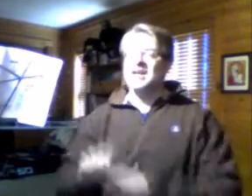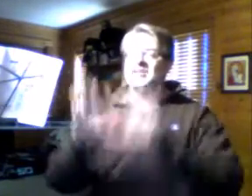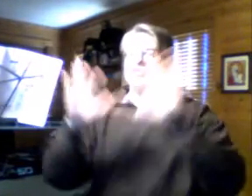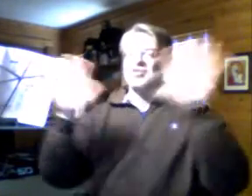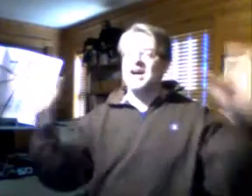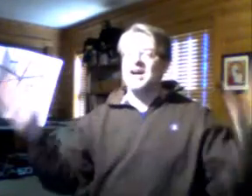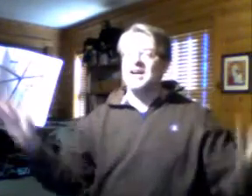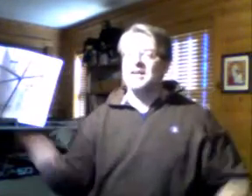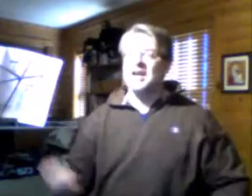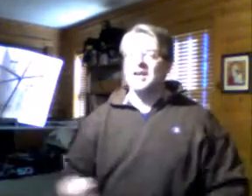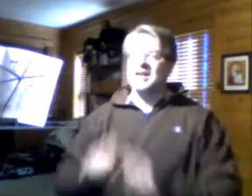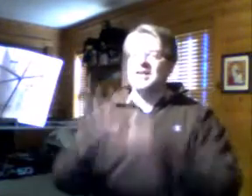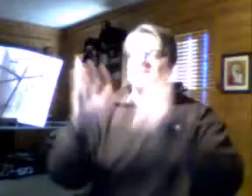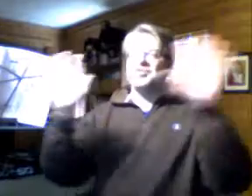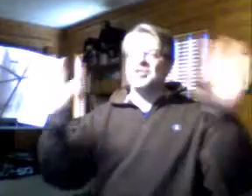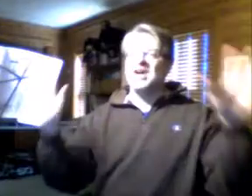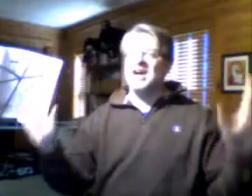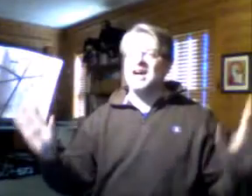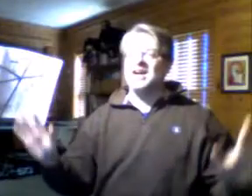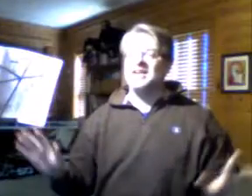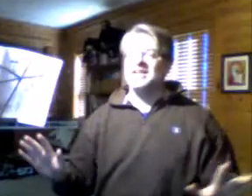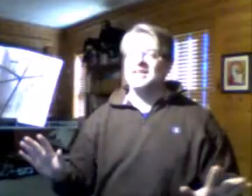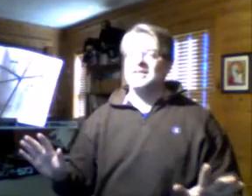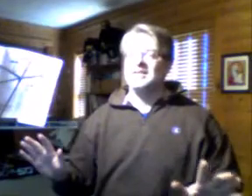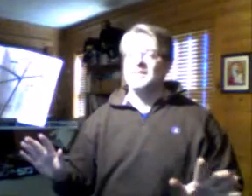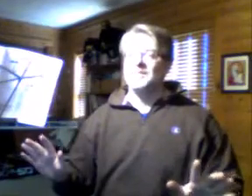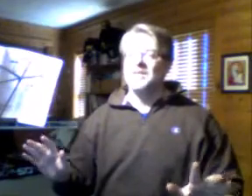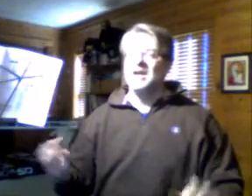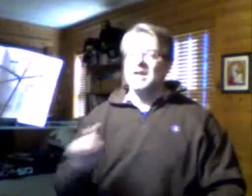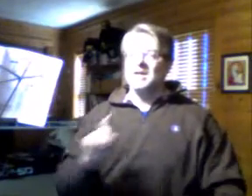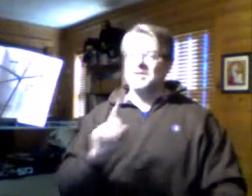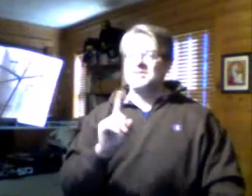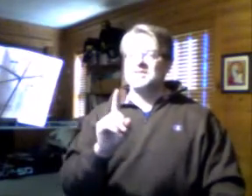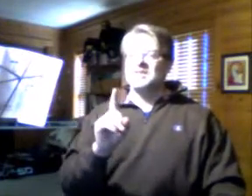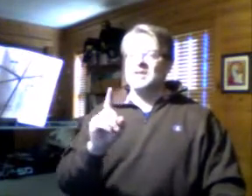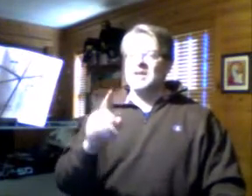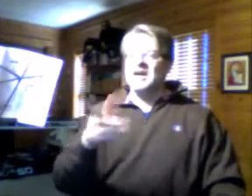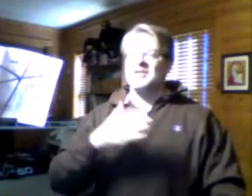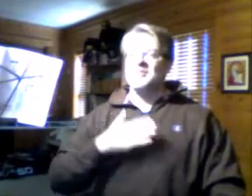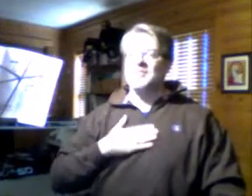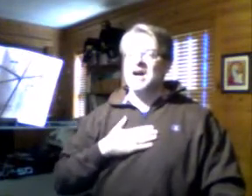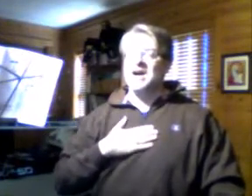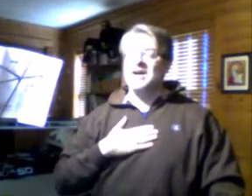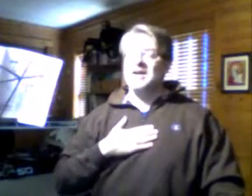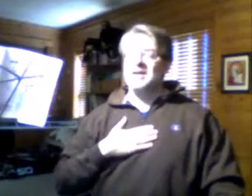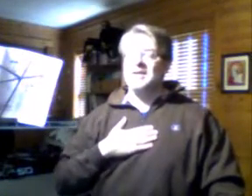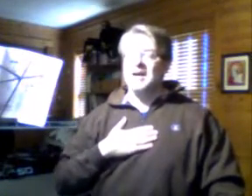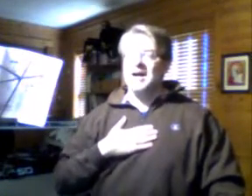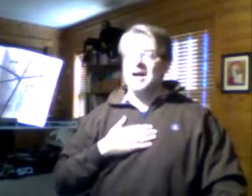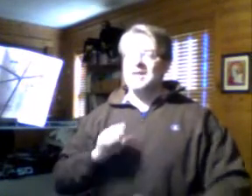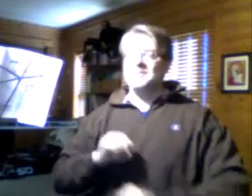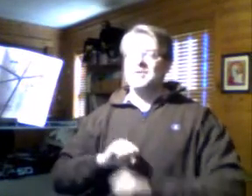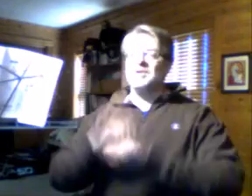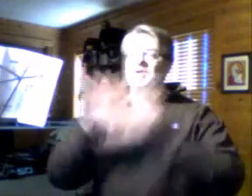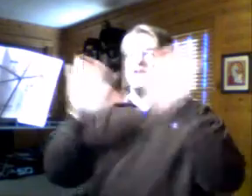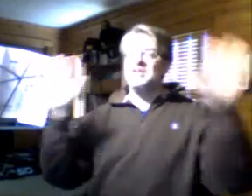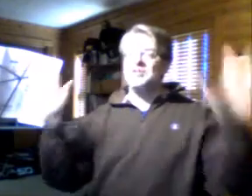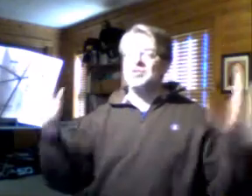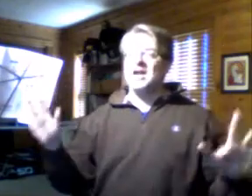it shine, let it shine. This little light of mine, I'm gonna let it